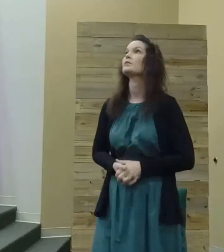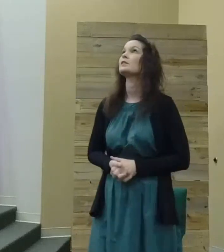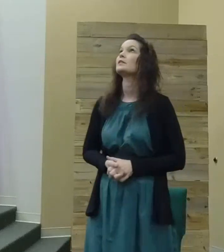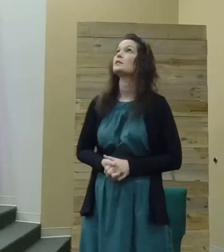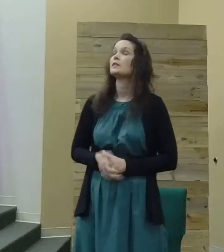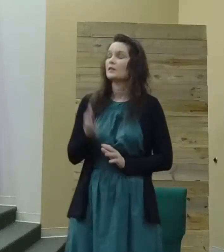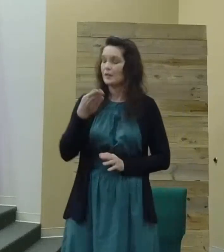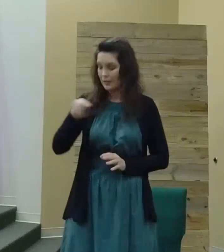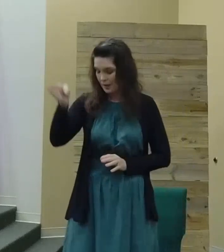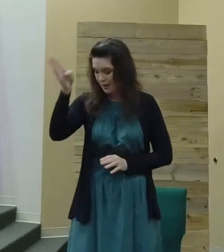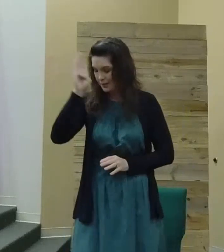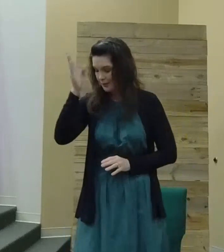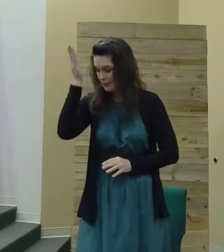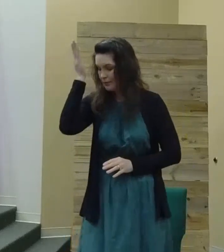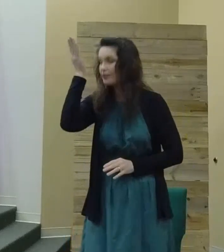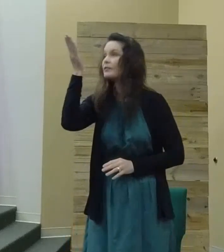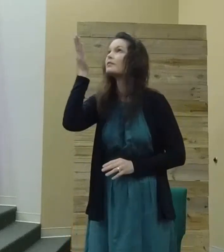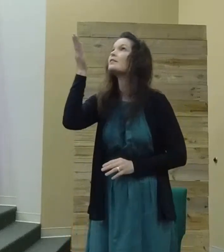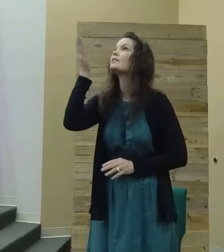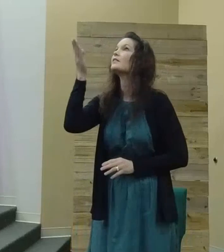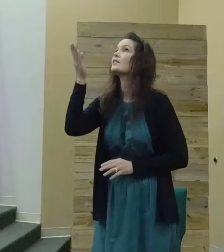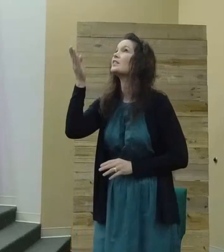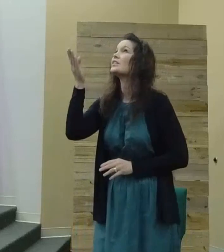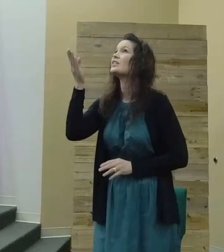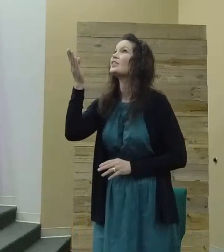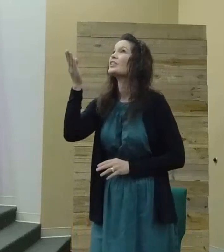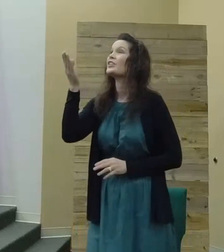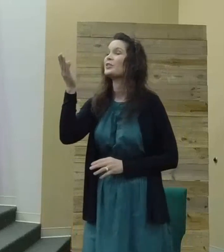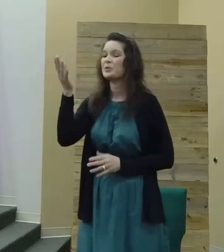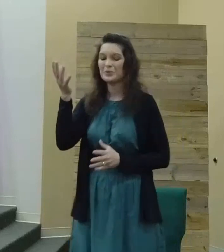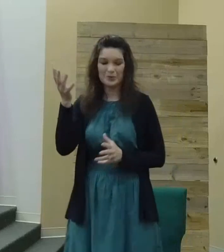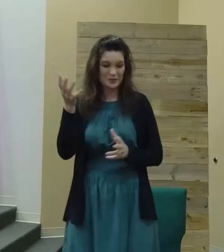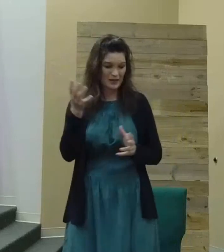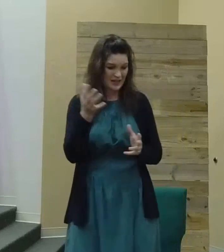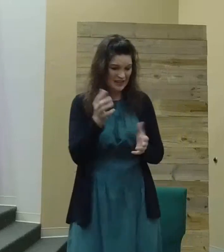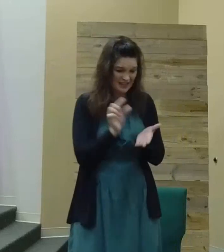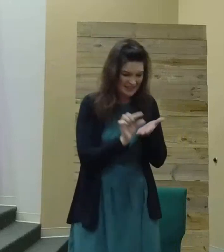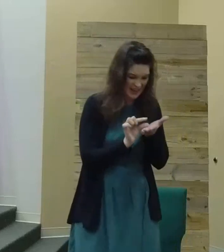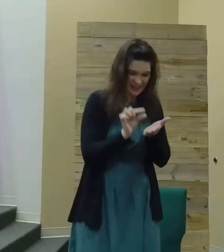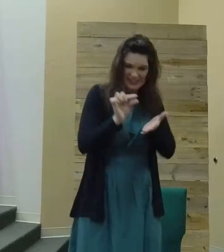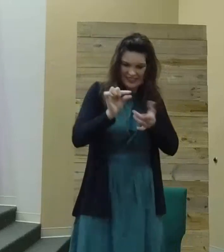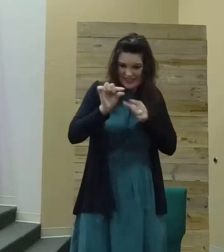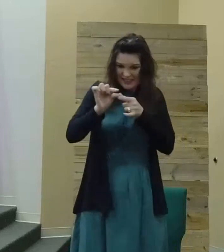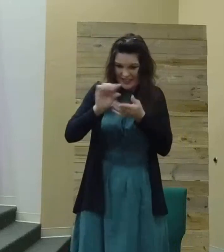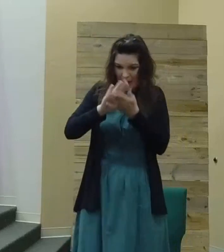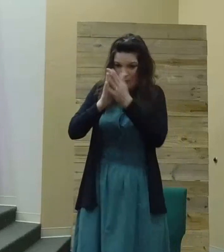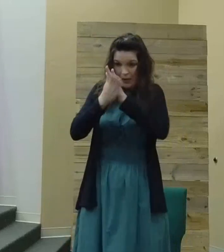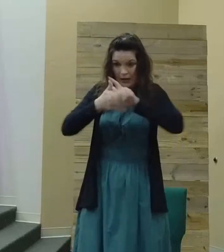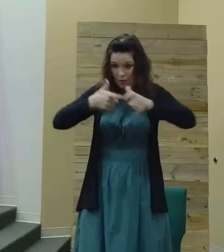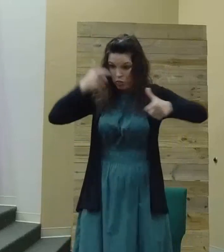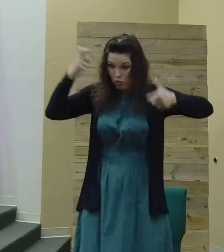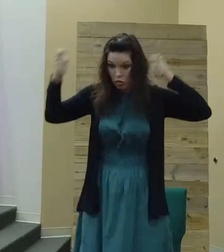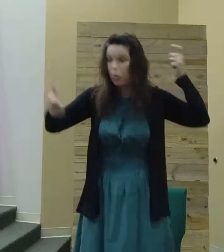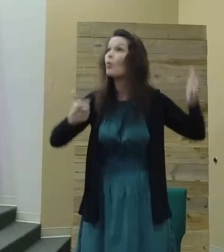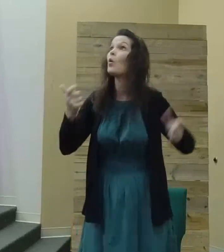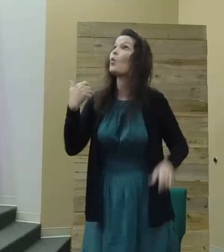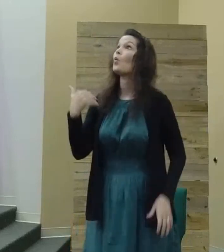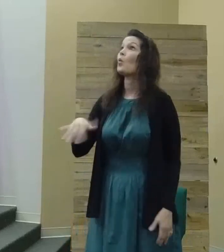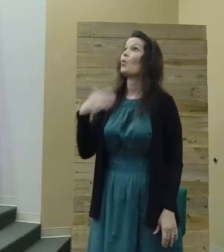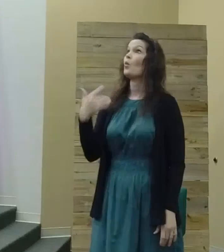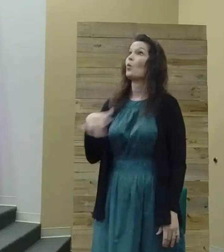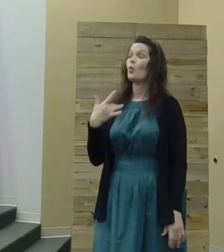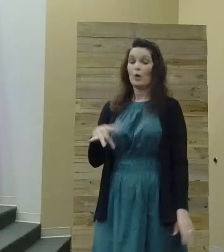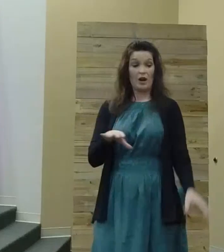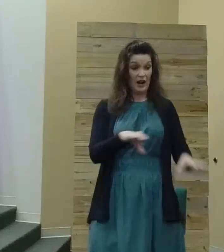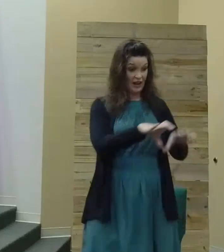God, you take what seems to be nothing and make it great.